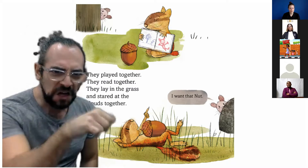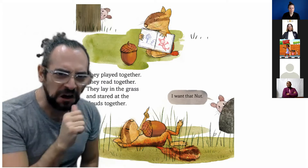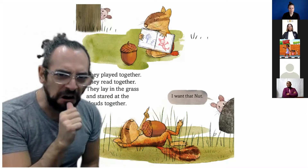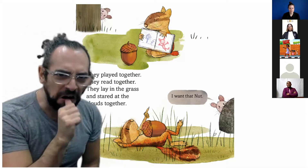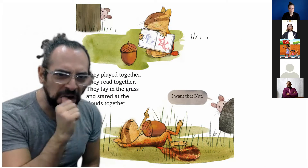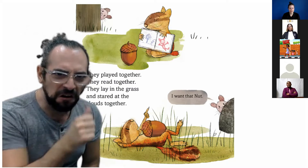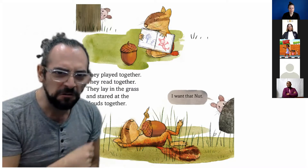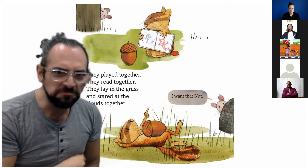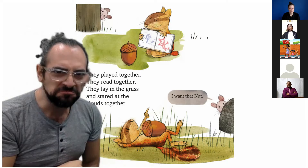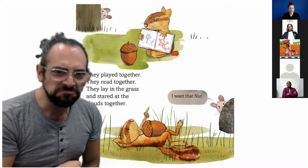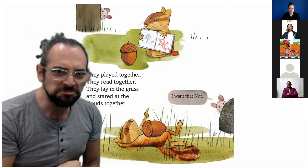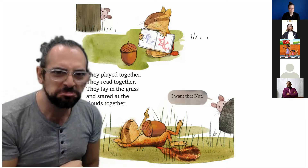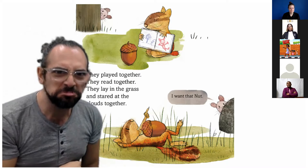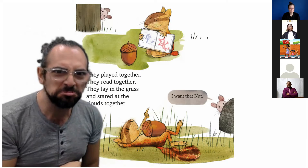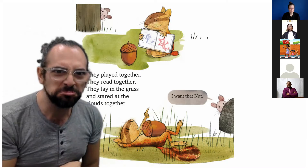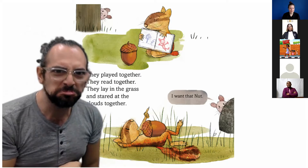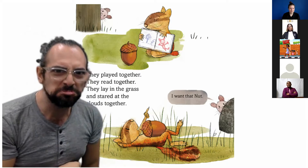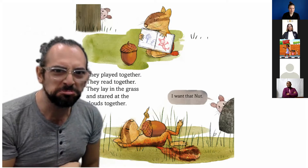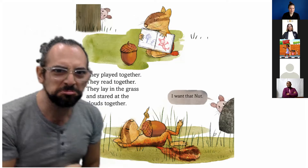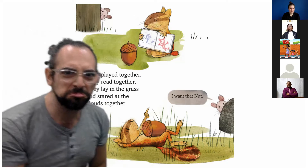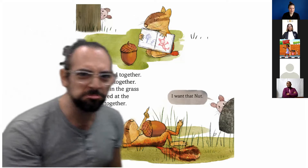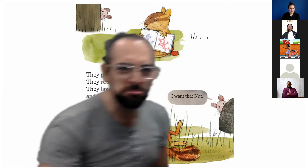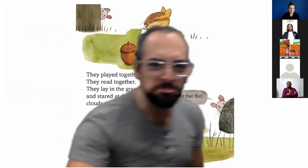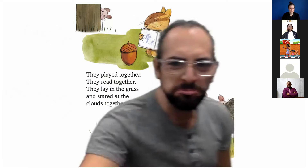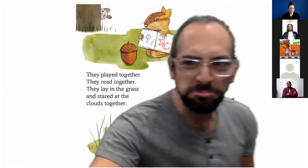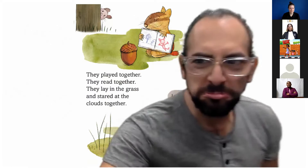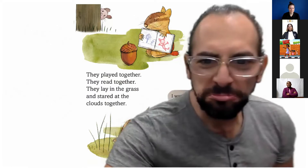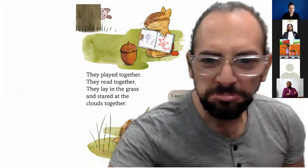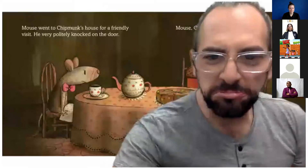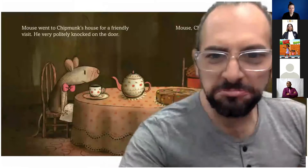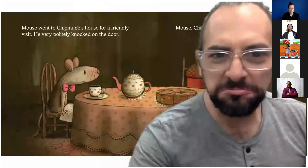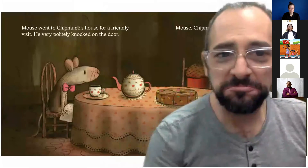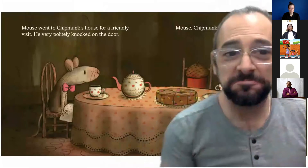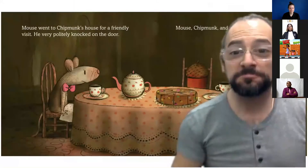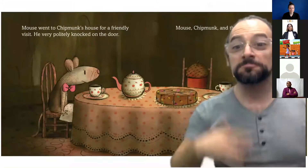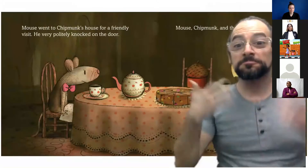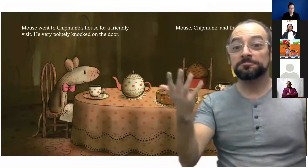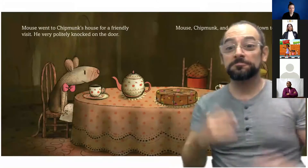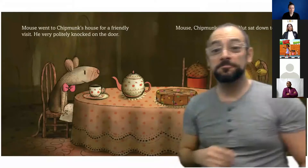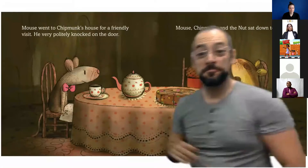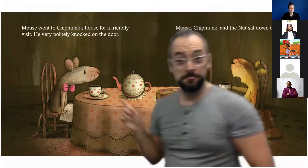But Mouse was on the side thinking, I want that nut.